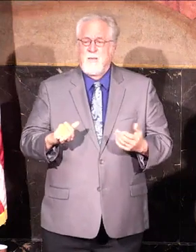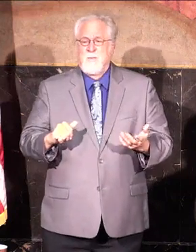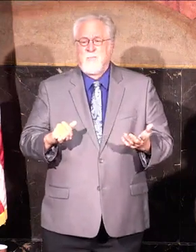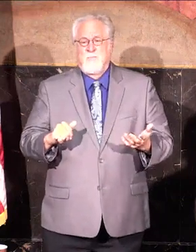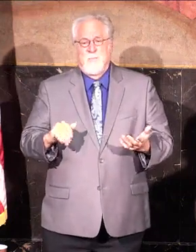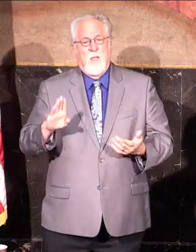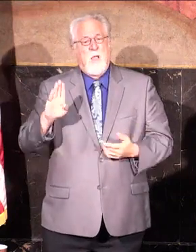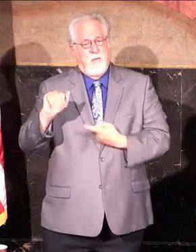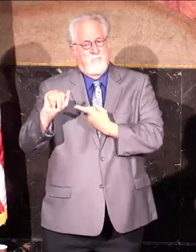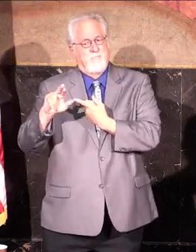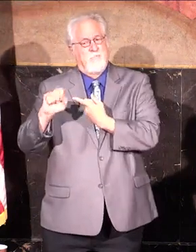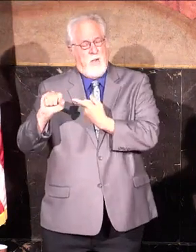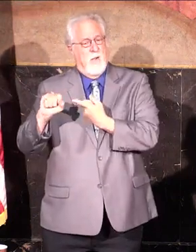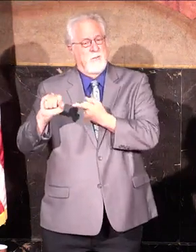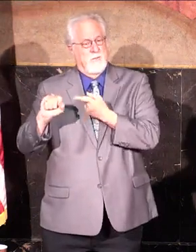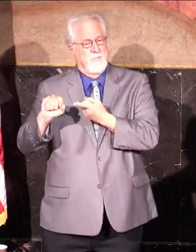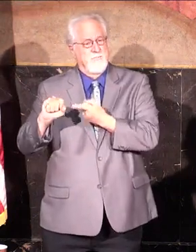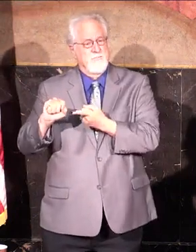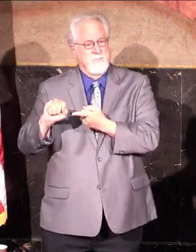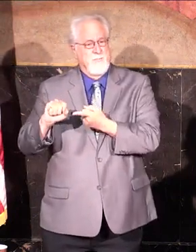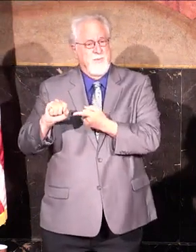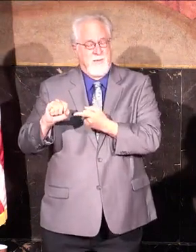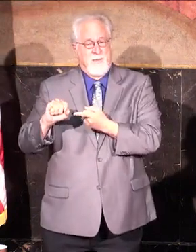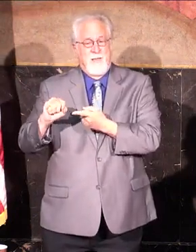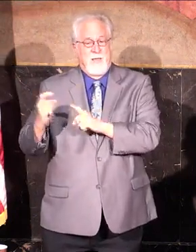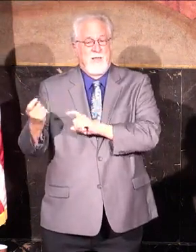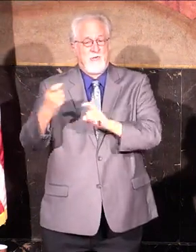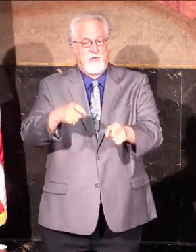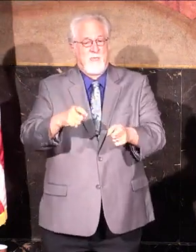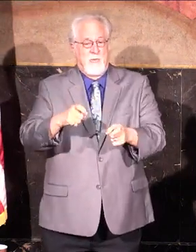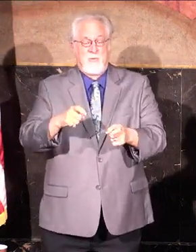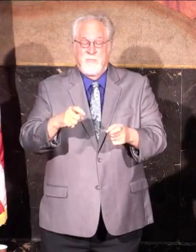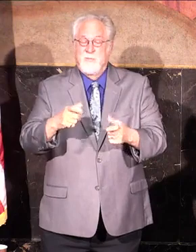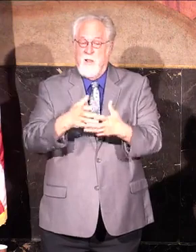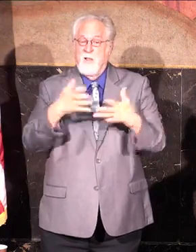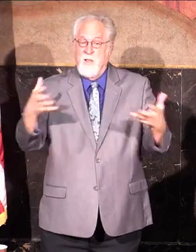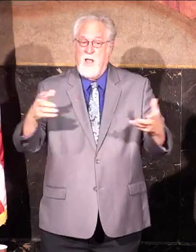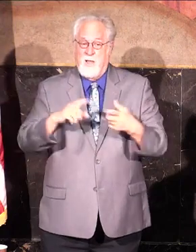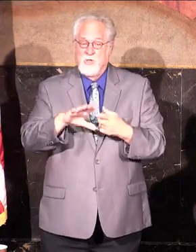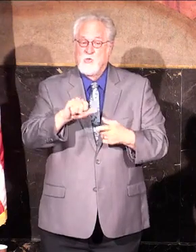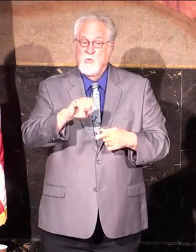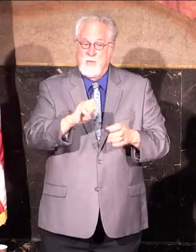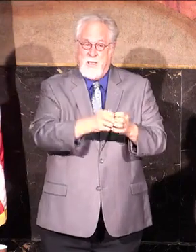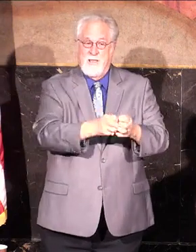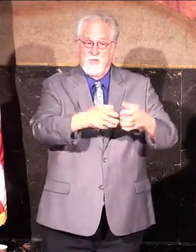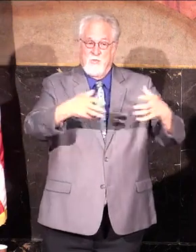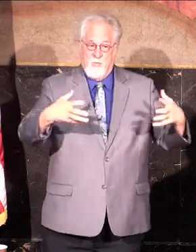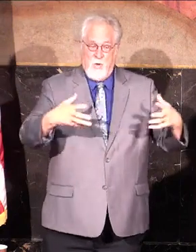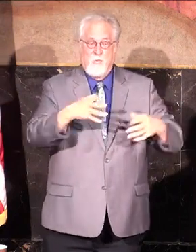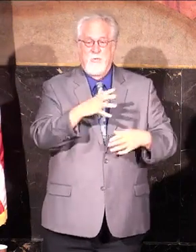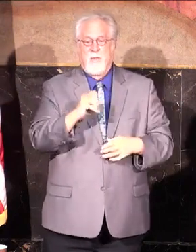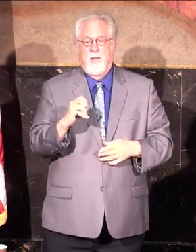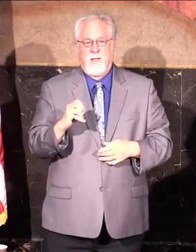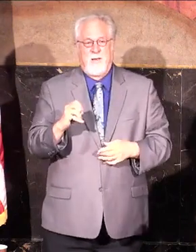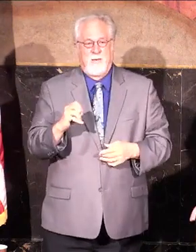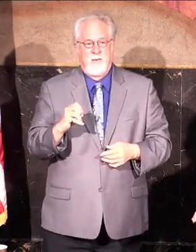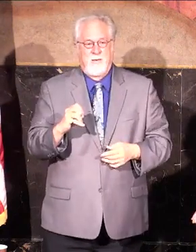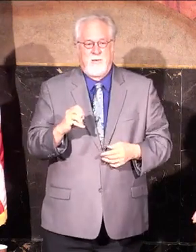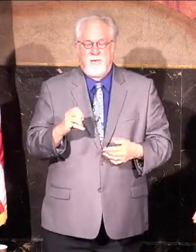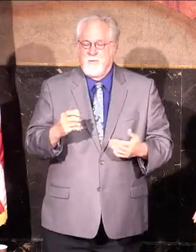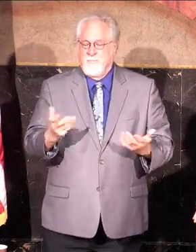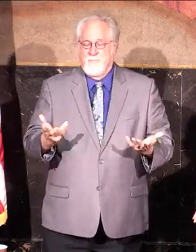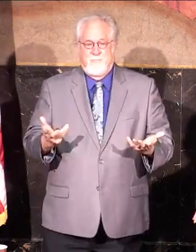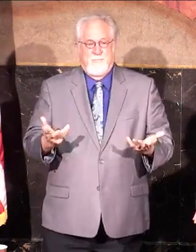that bars have contributed significantly to case growth, and that's borne